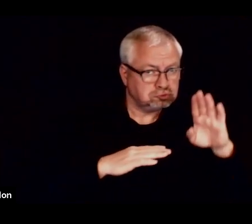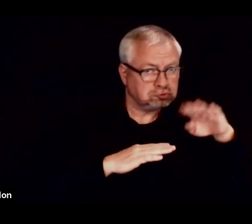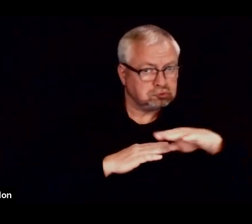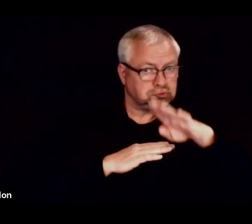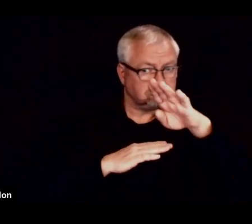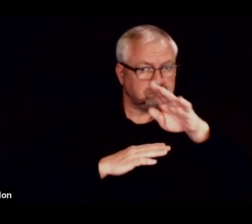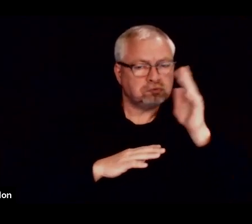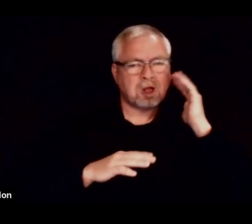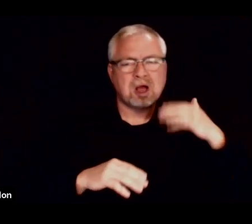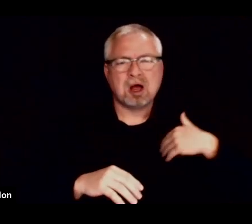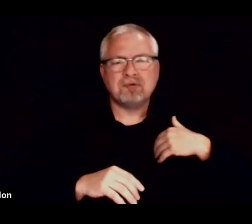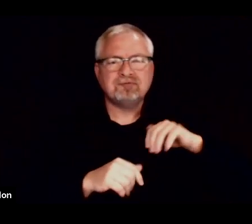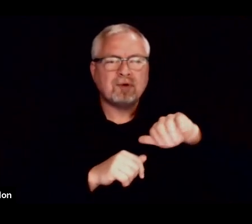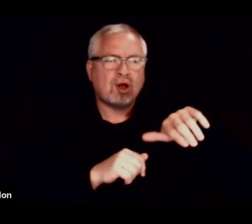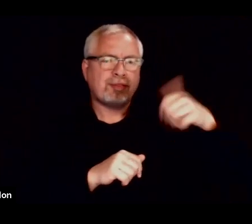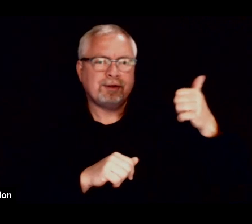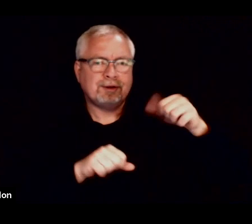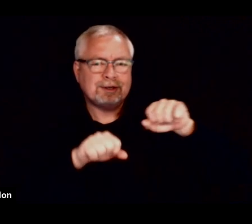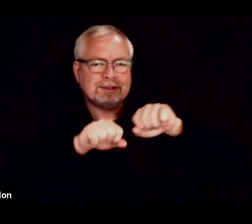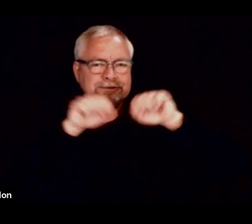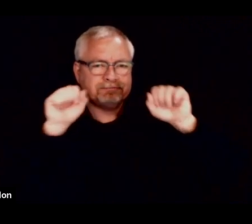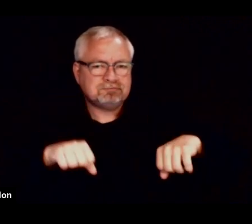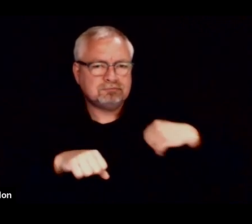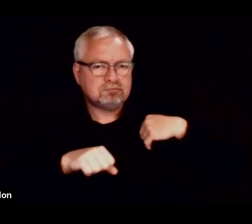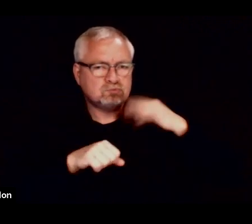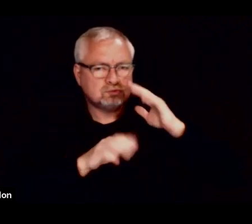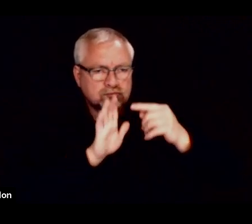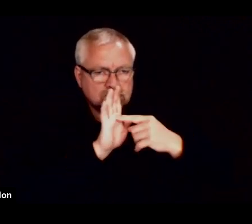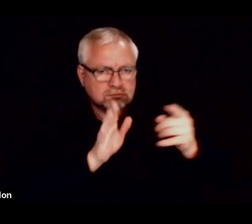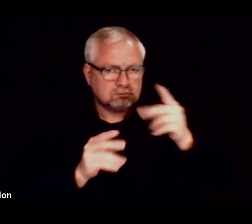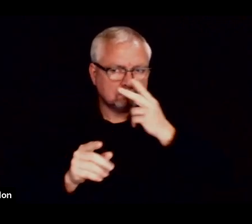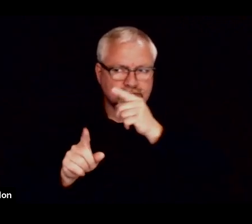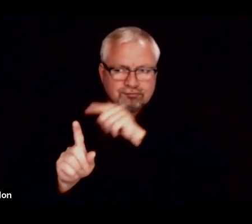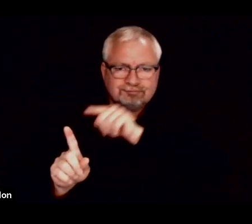of cases growing as we test more.